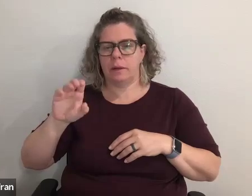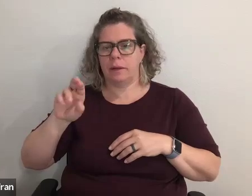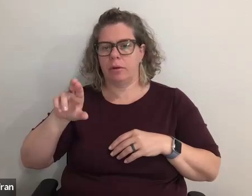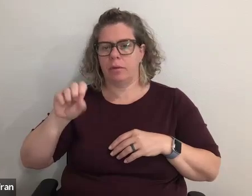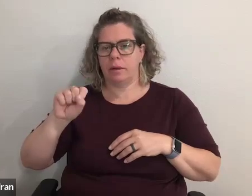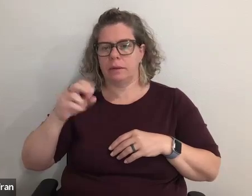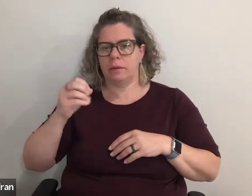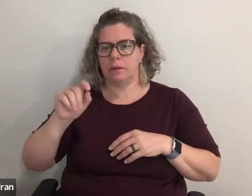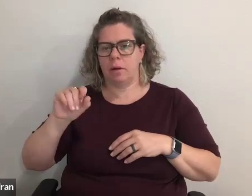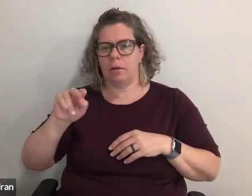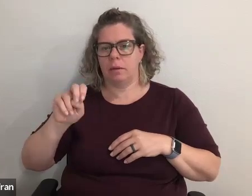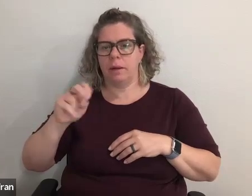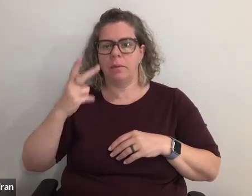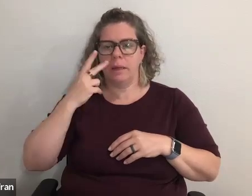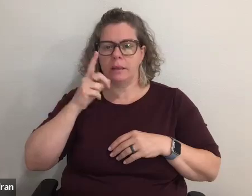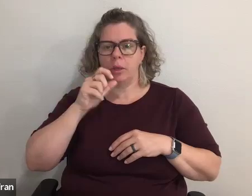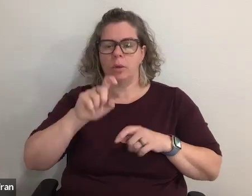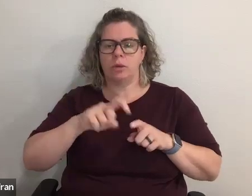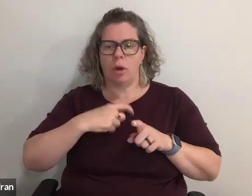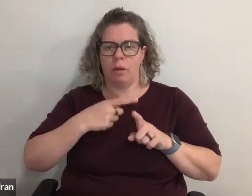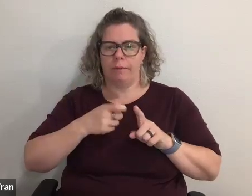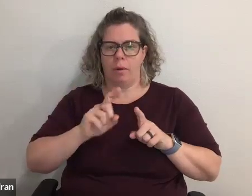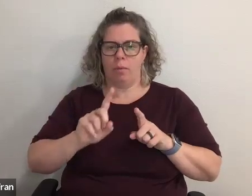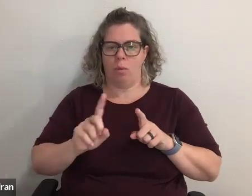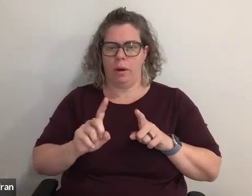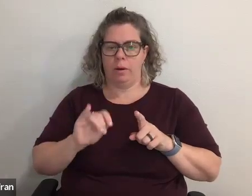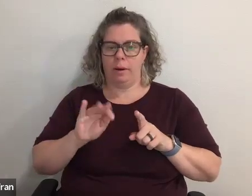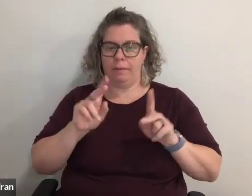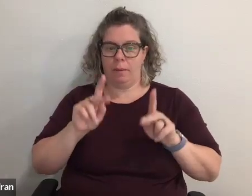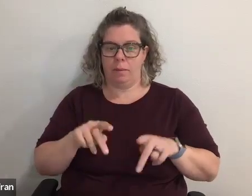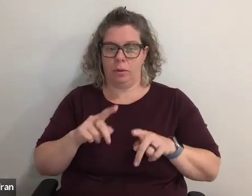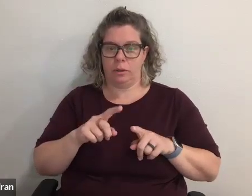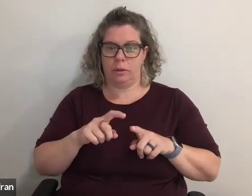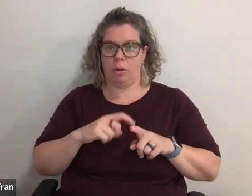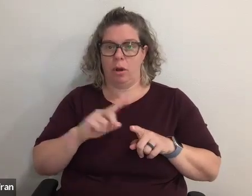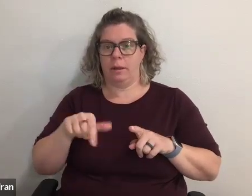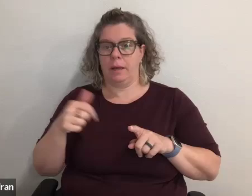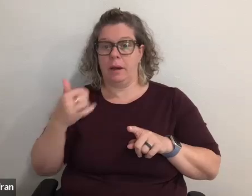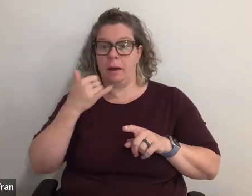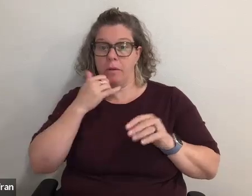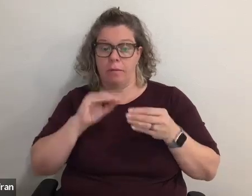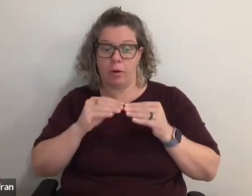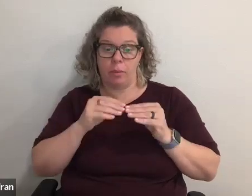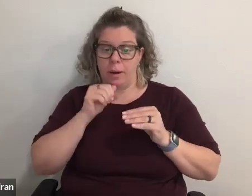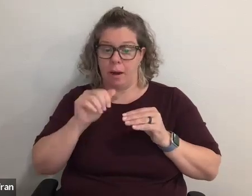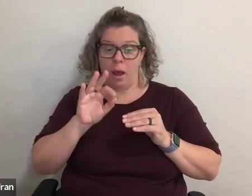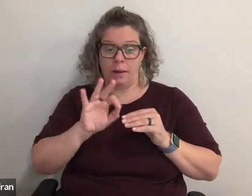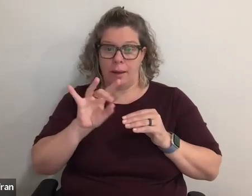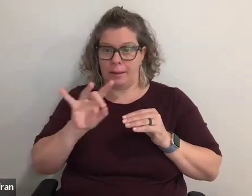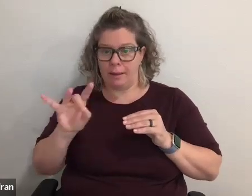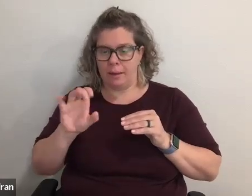that data and see who's calling from where. So if an individual is calling another line that's not 988, like